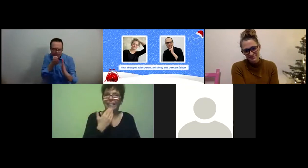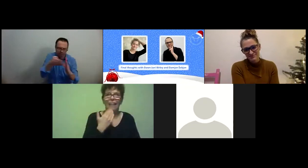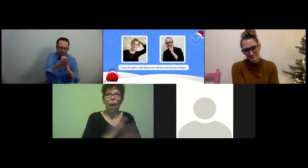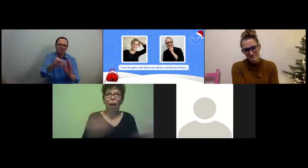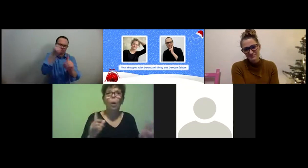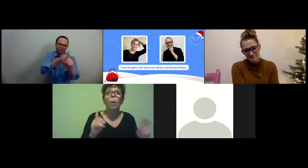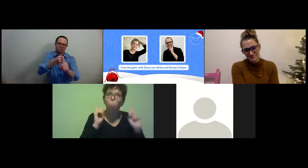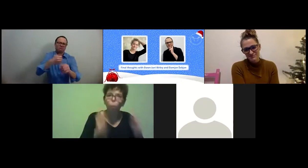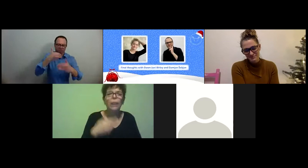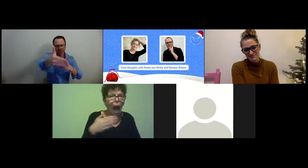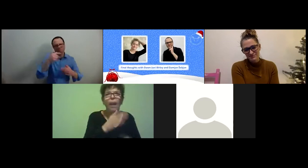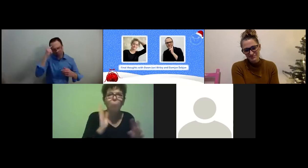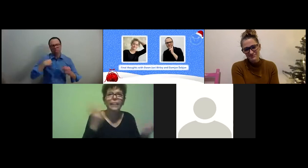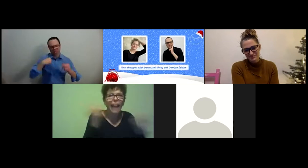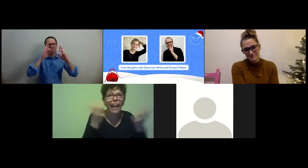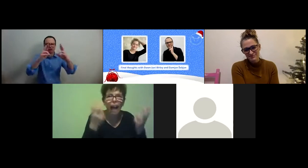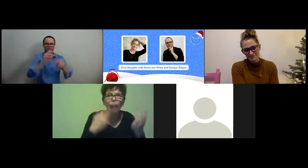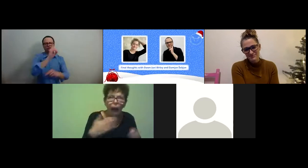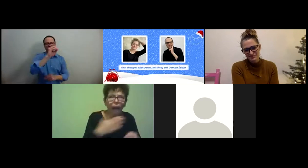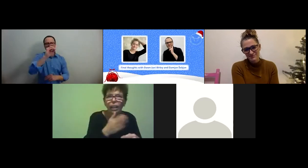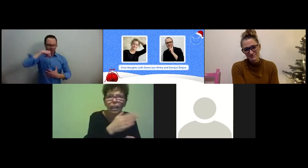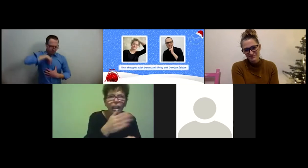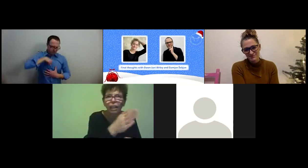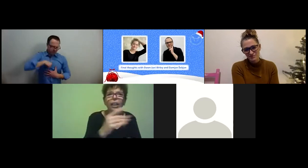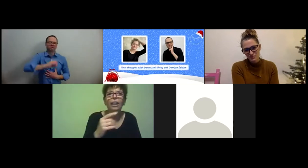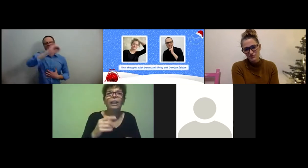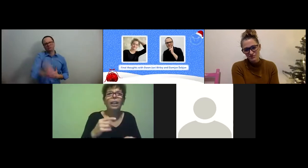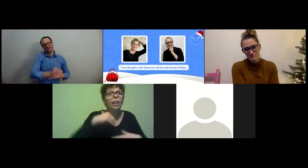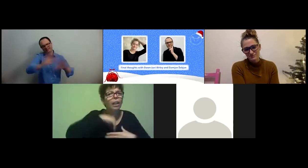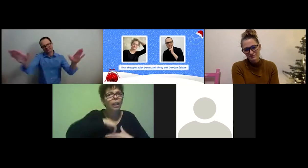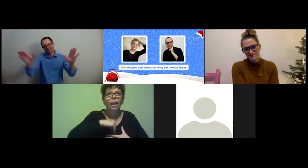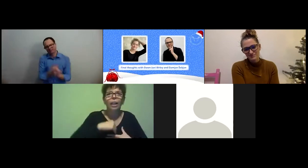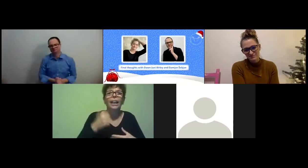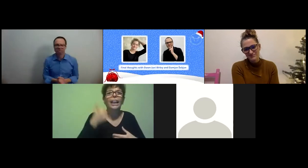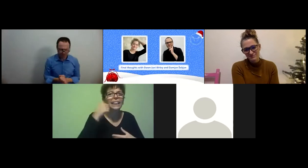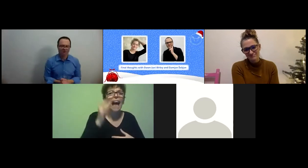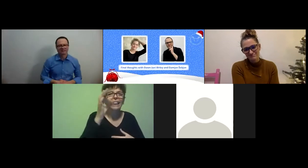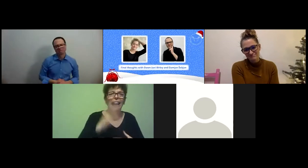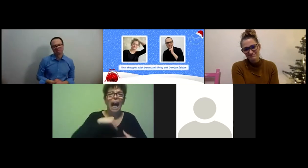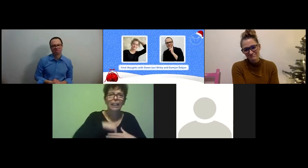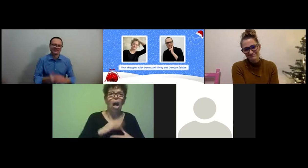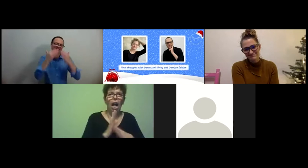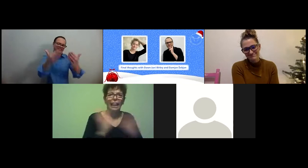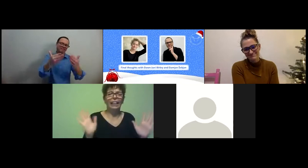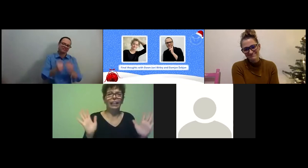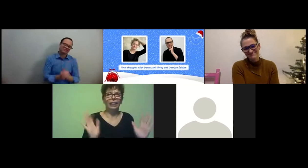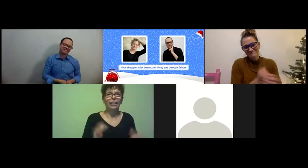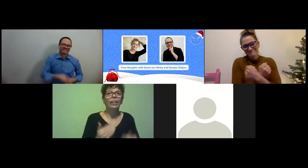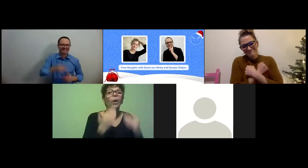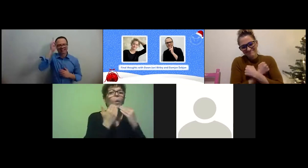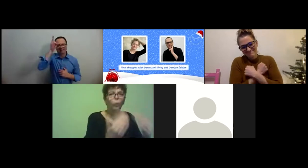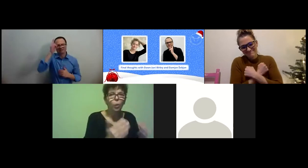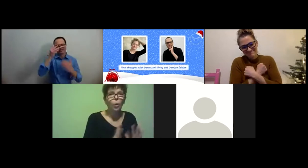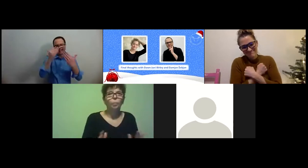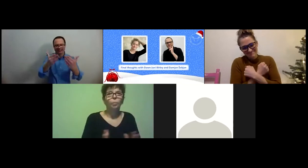I think it's doable, whether it's an EU-level project or a global-level project. We can put it